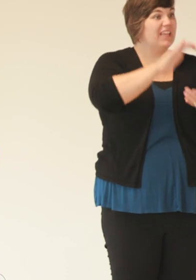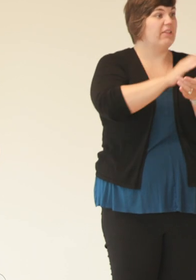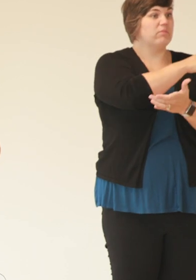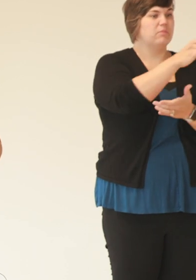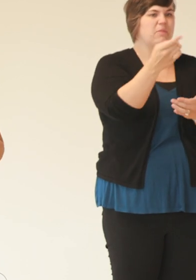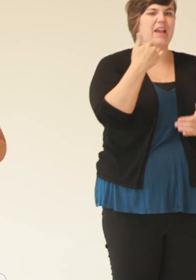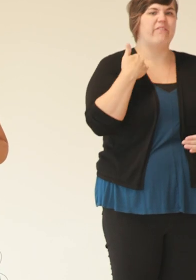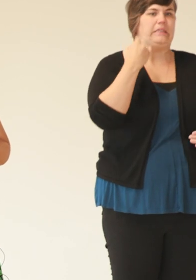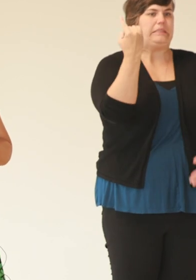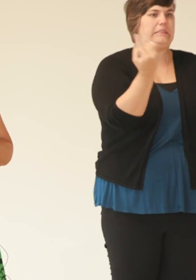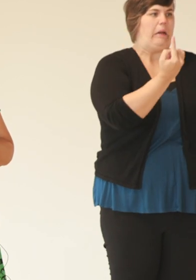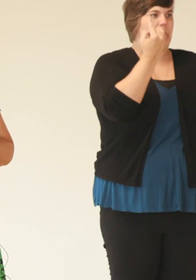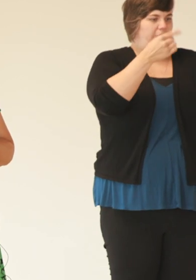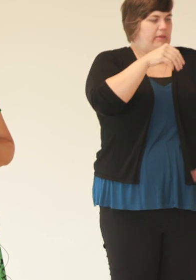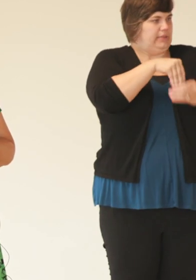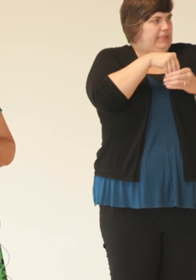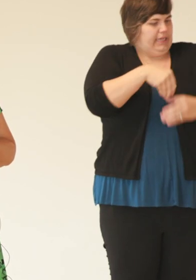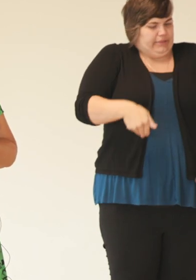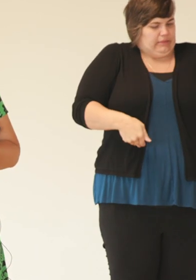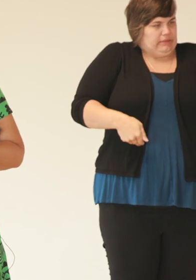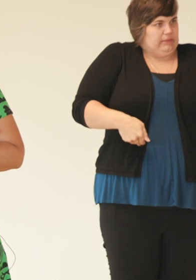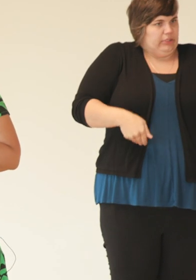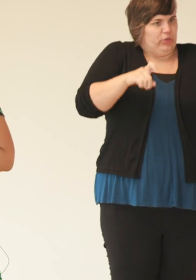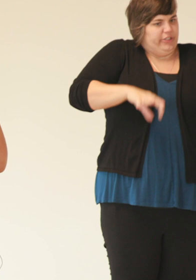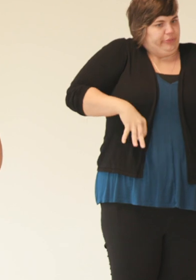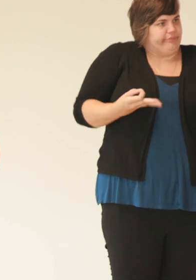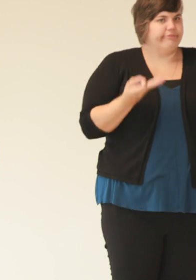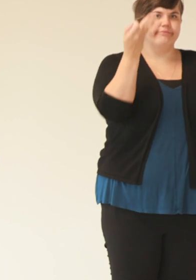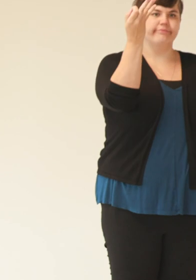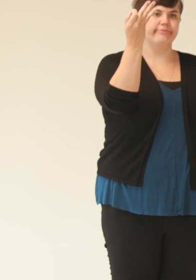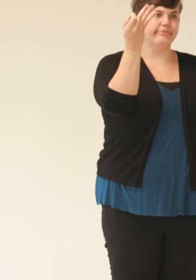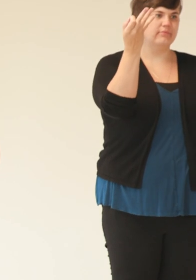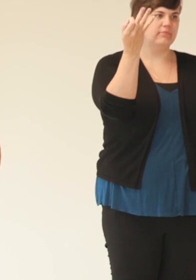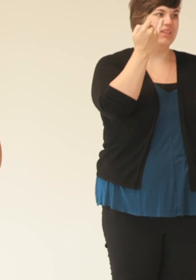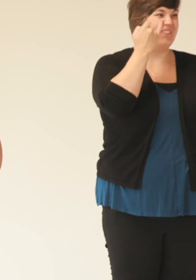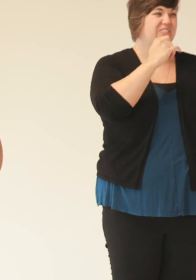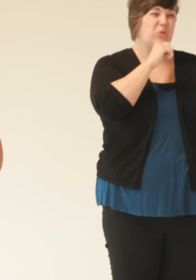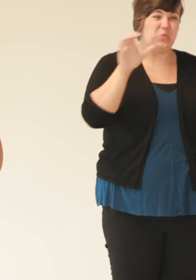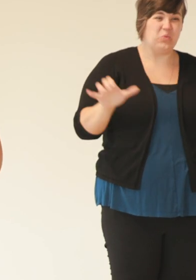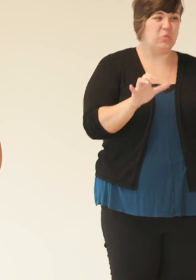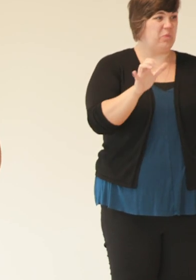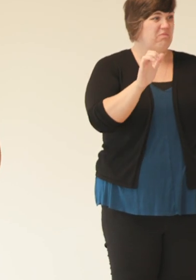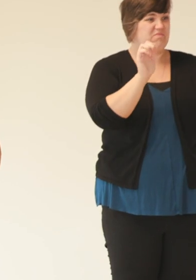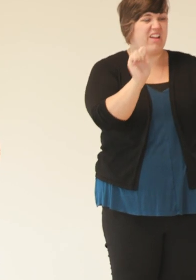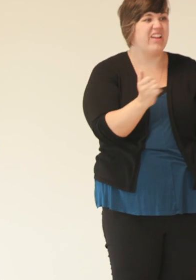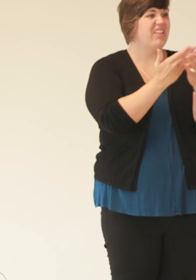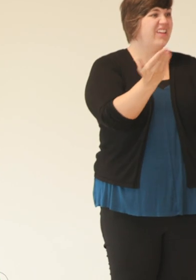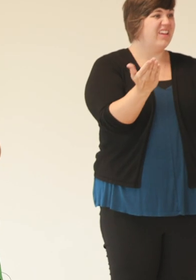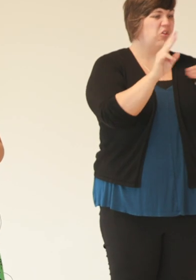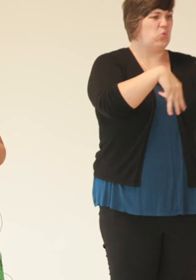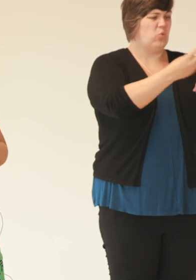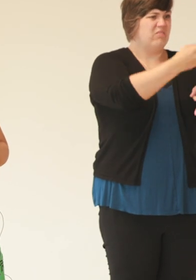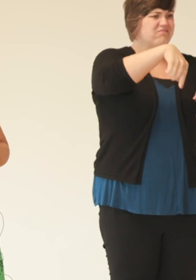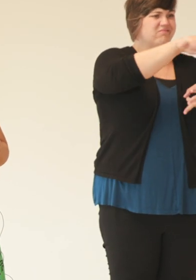us. And the world will miss out if we don't do something about it. Because